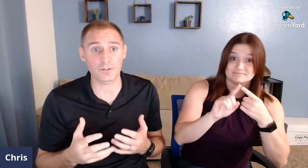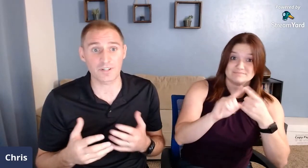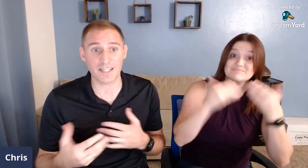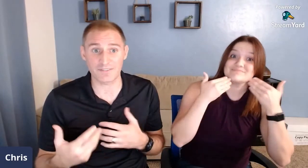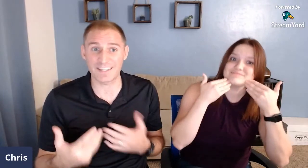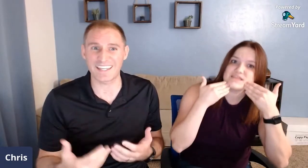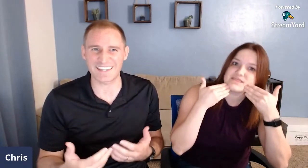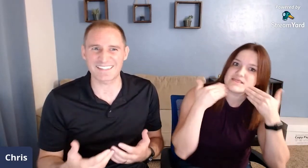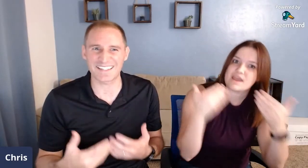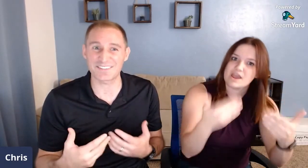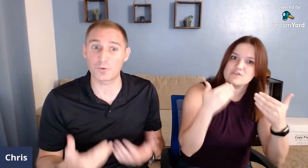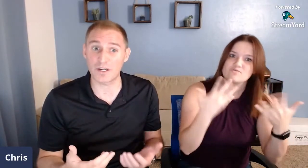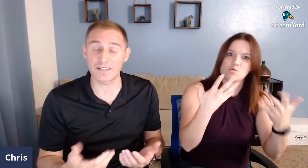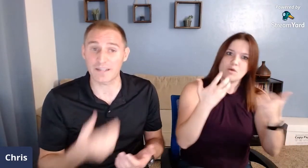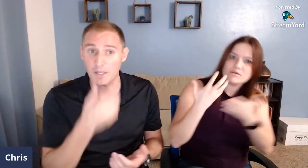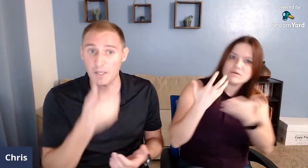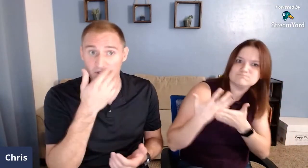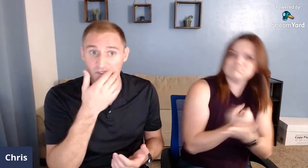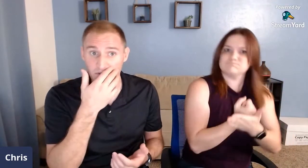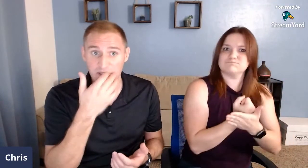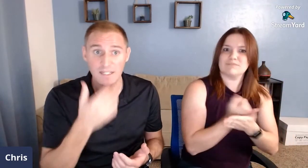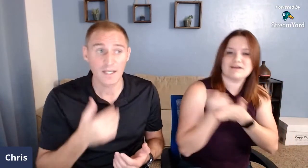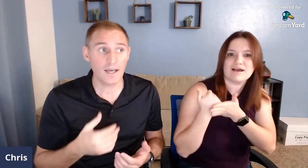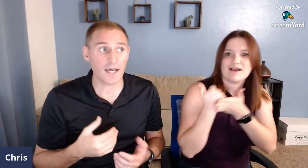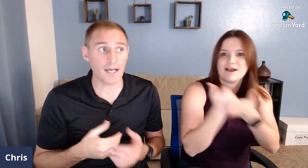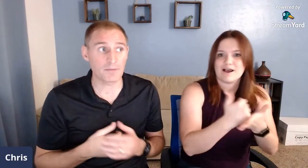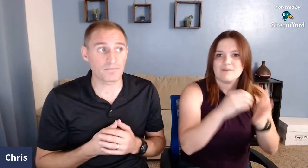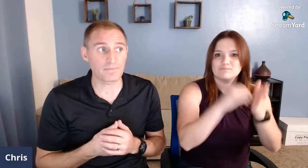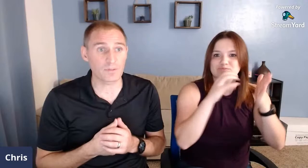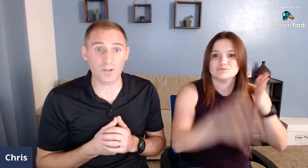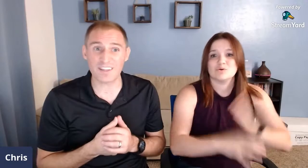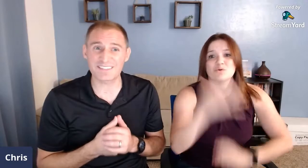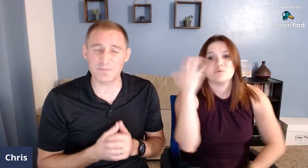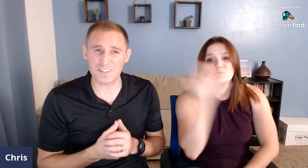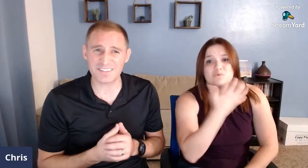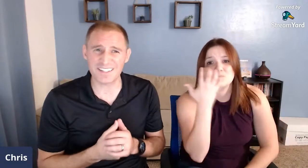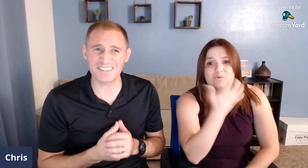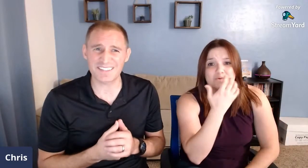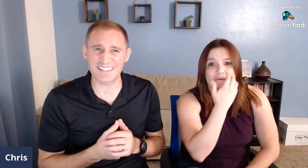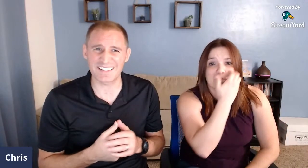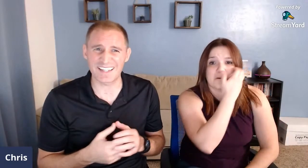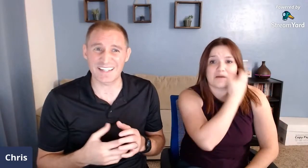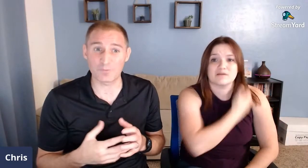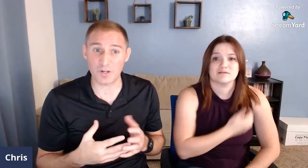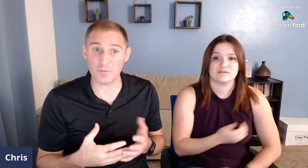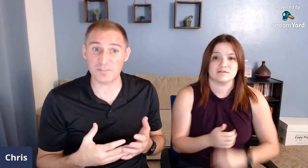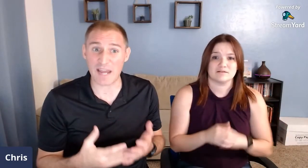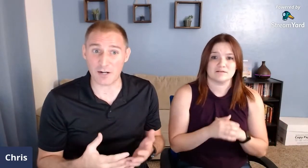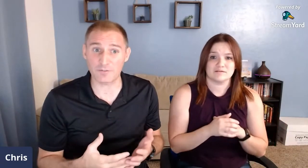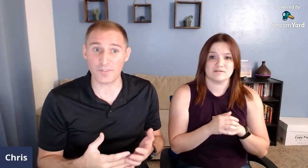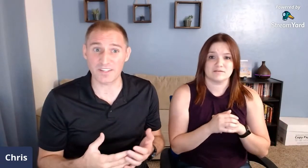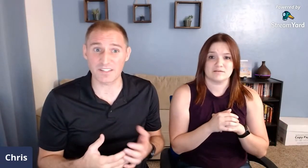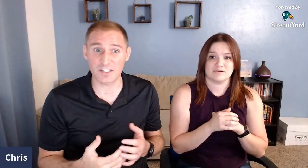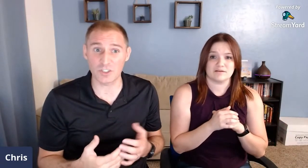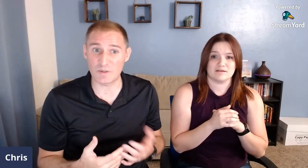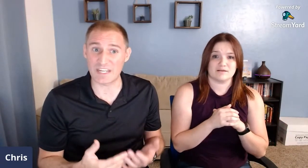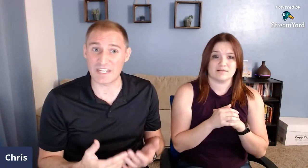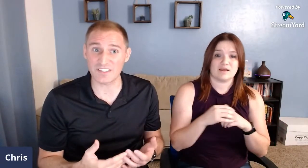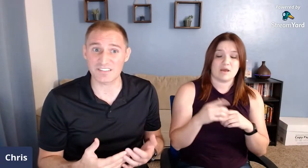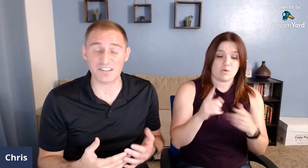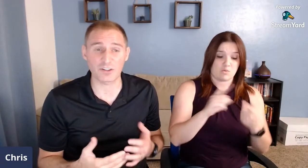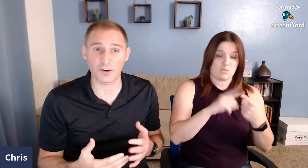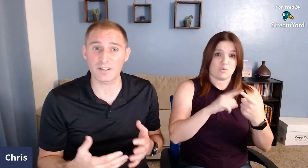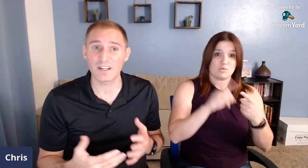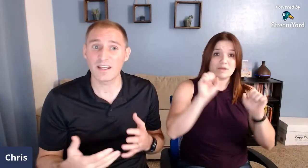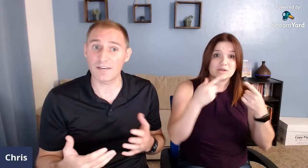thank you for kind of taking that stance and wanting to help your student. One of the simplest things and one of the most powerful things that you can do